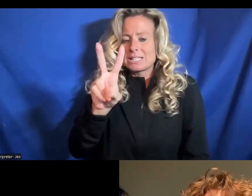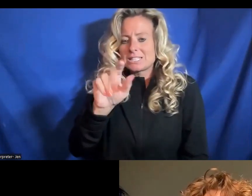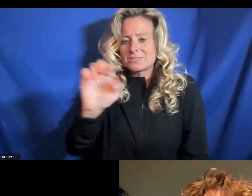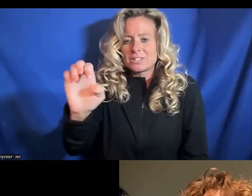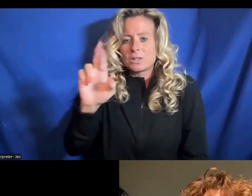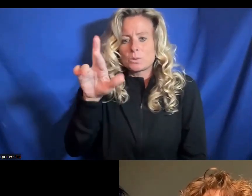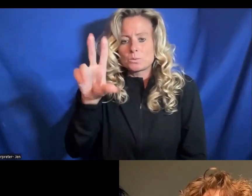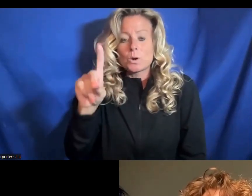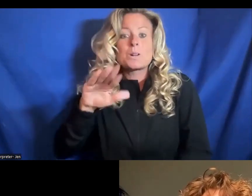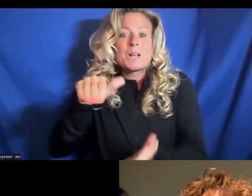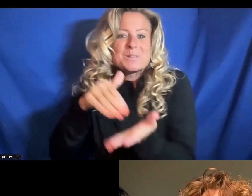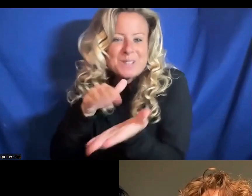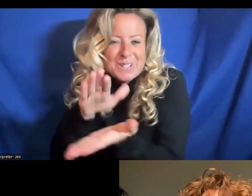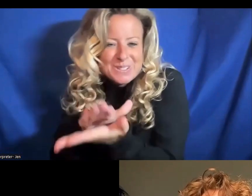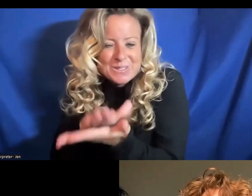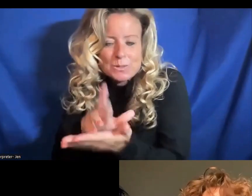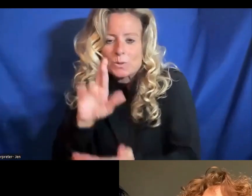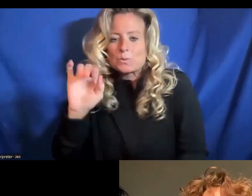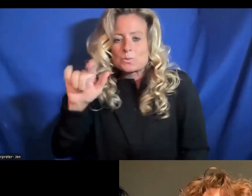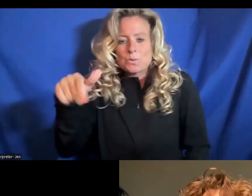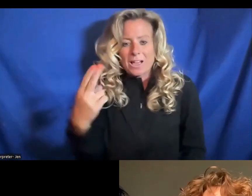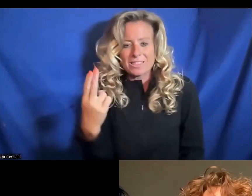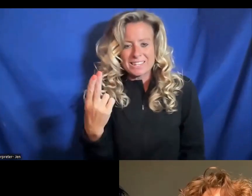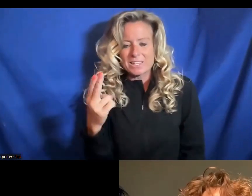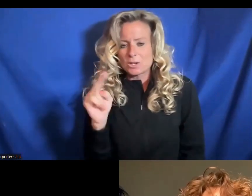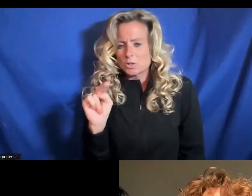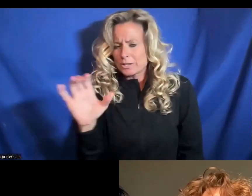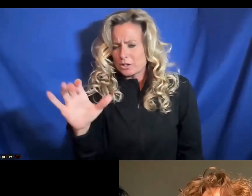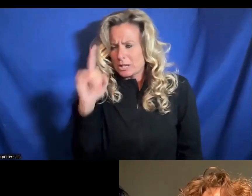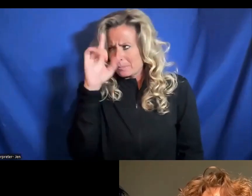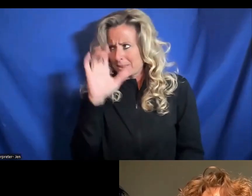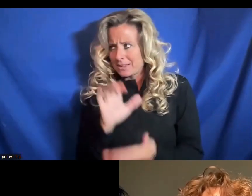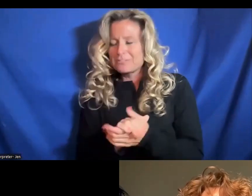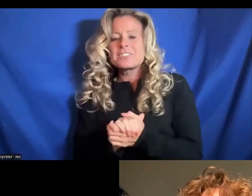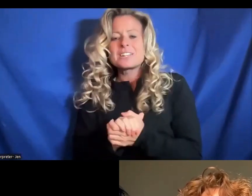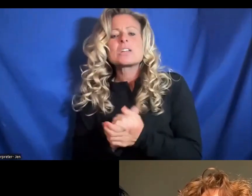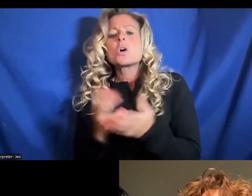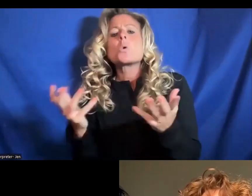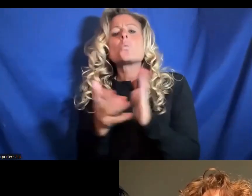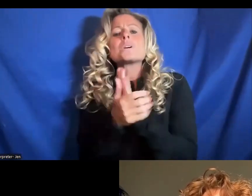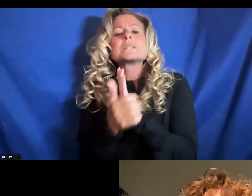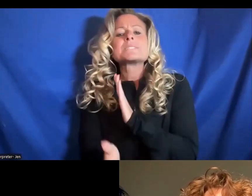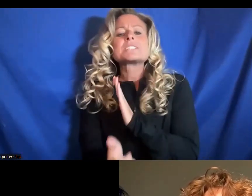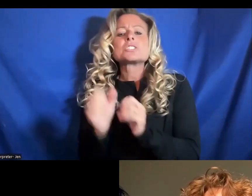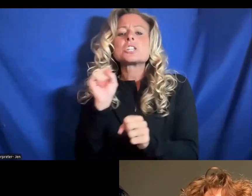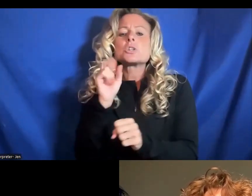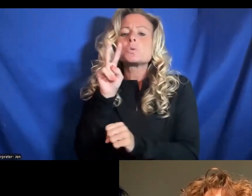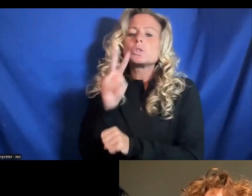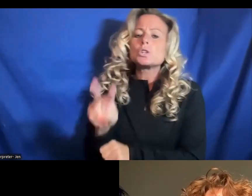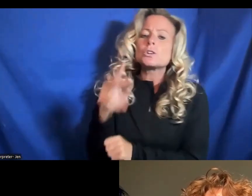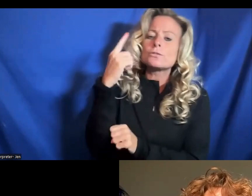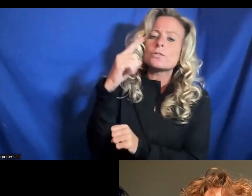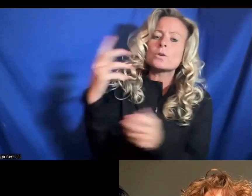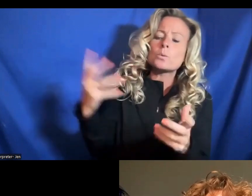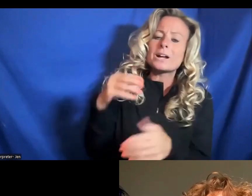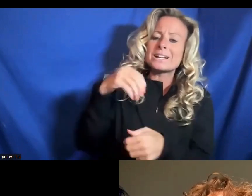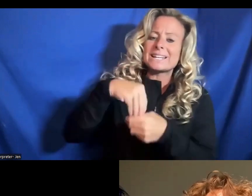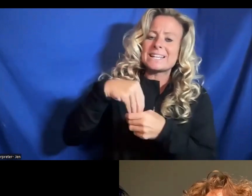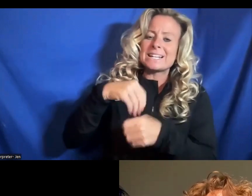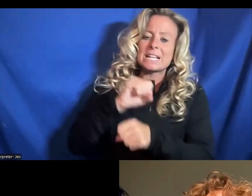Middle School, that's down in Raleigh, North Carolina, I believe. What are some skills you look for in an employee?